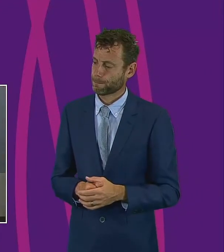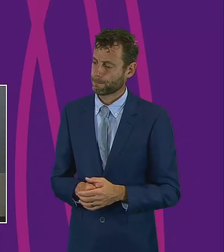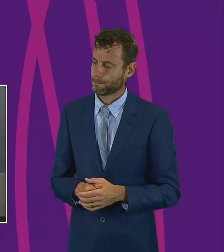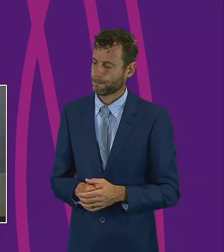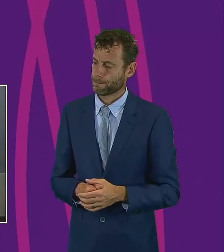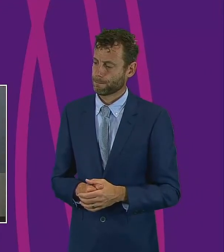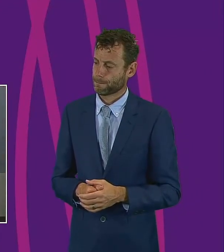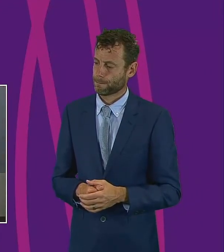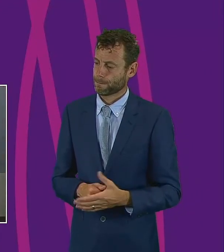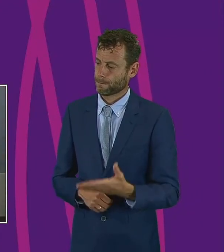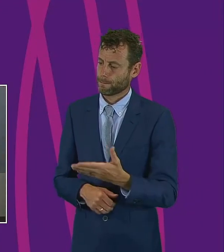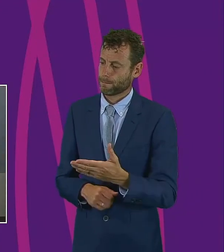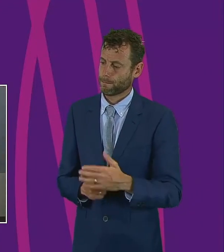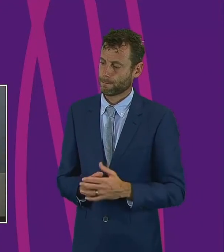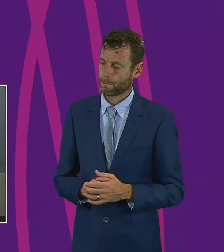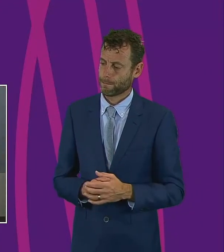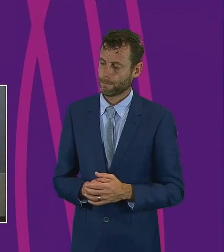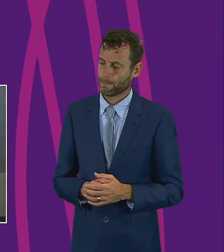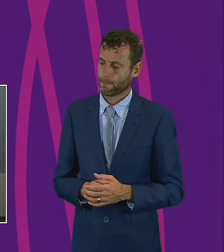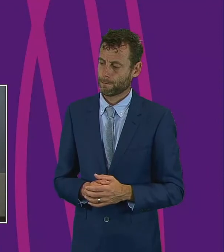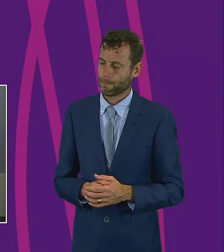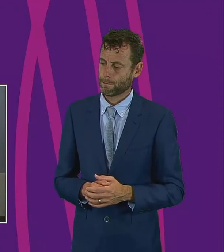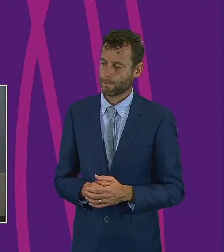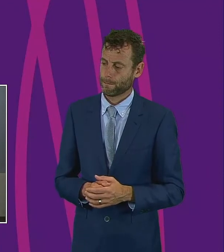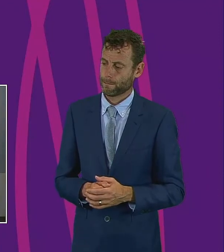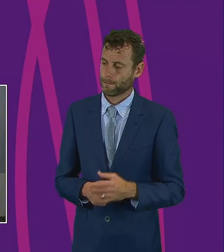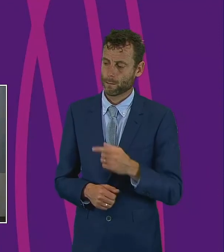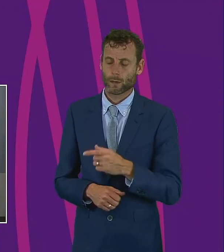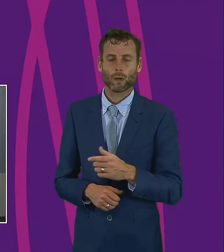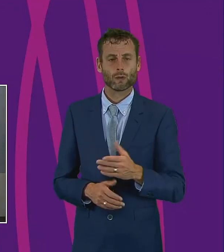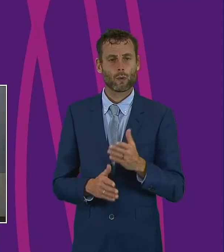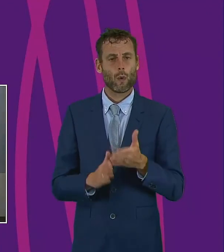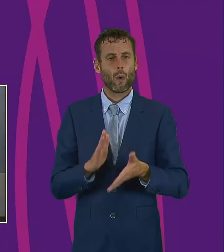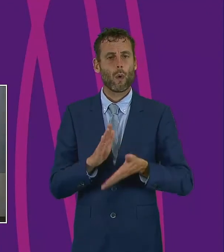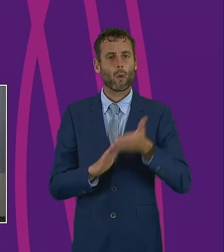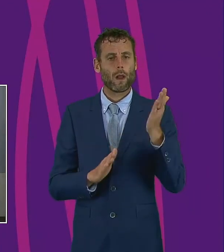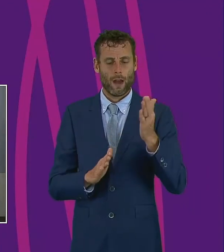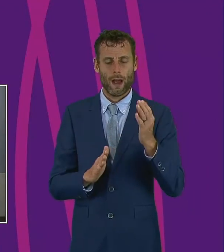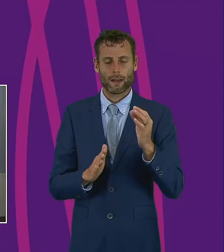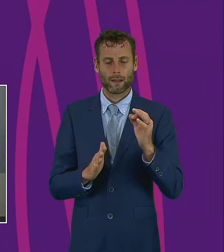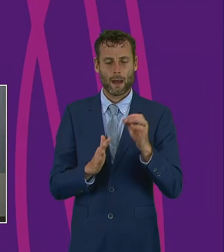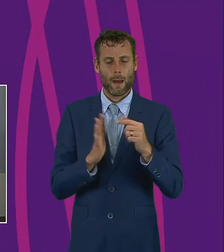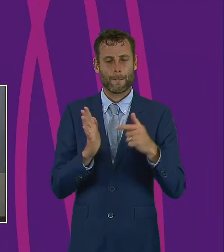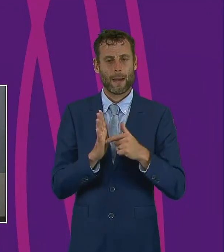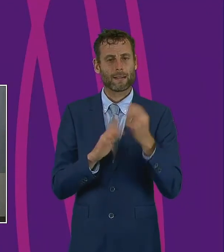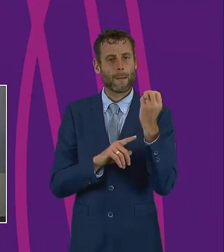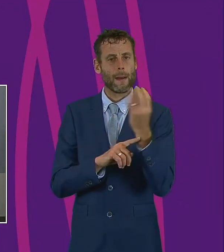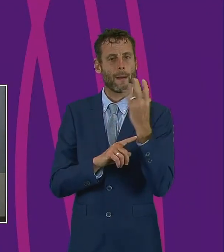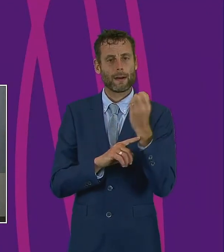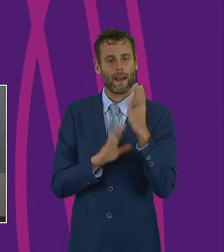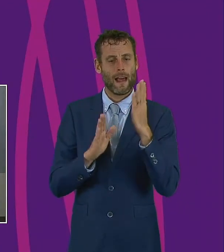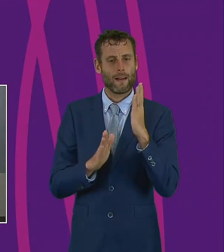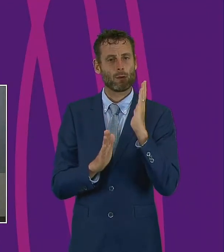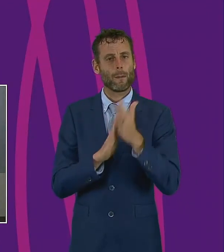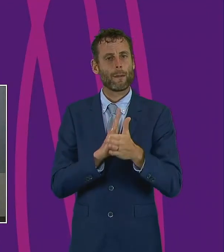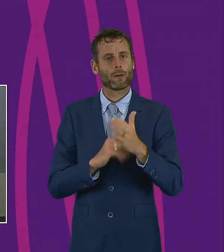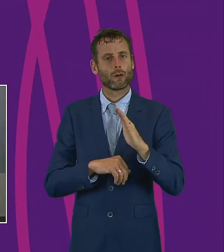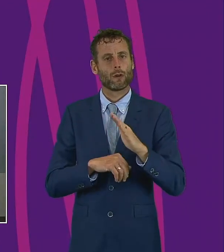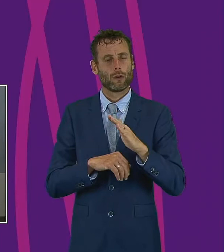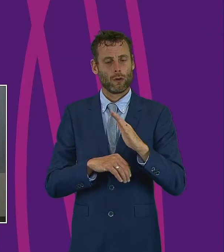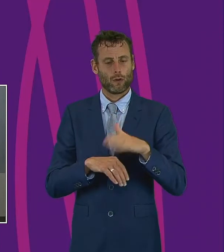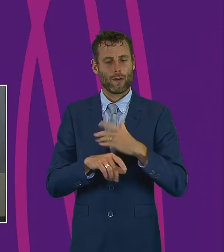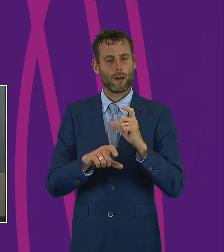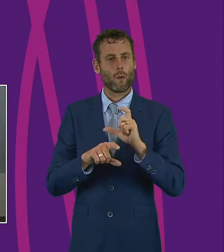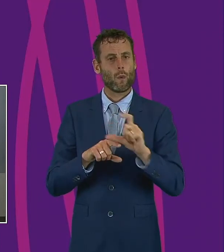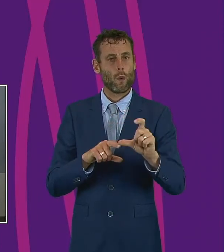Thank you, Presiding Officer. To qualify as a paramedic, you now need to complete a degree course. During this course, students are expected